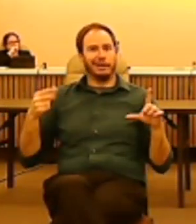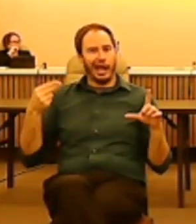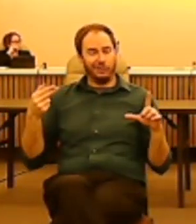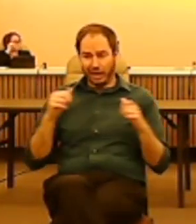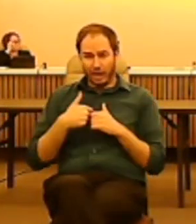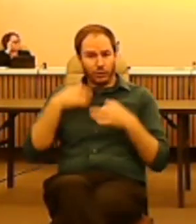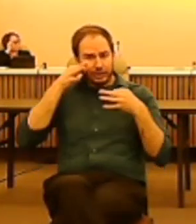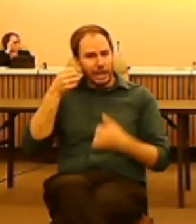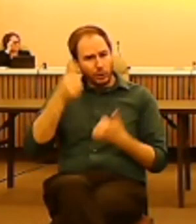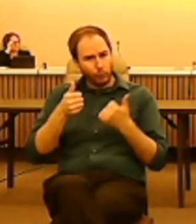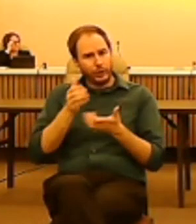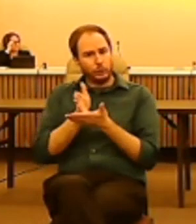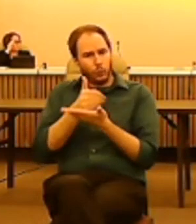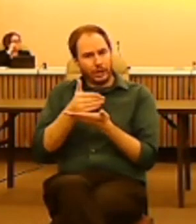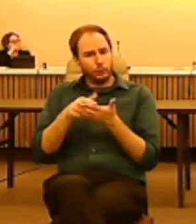That's a tough call.